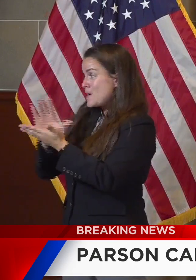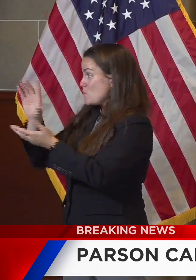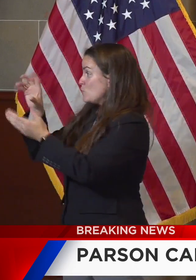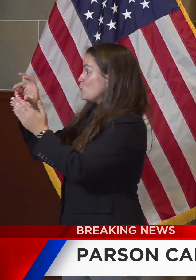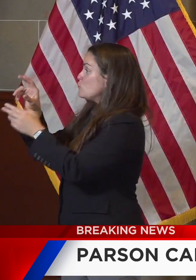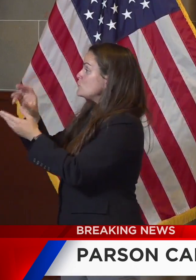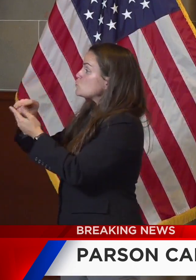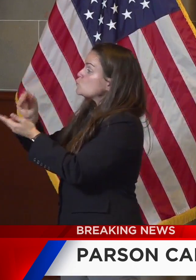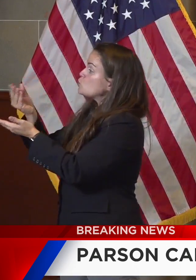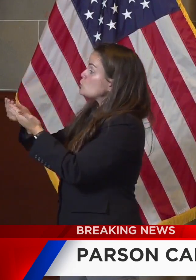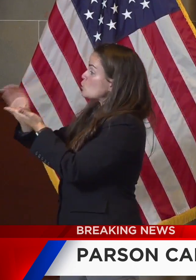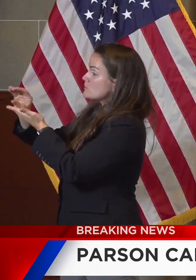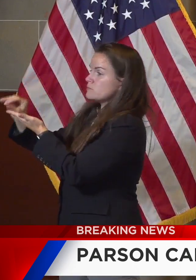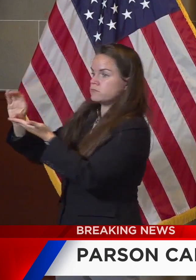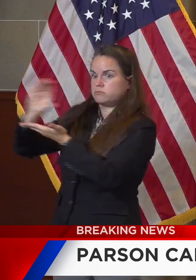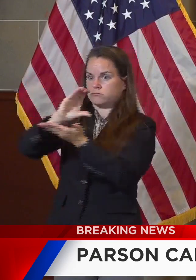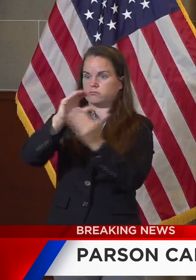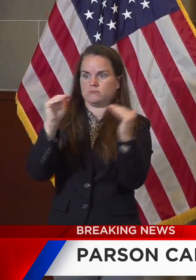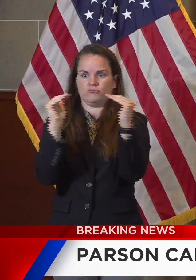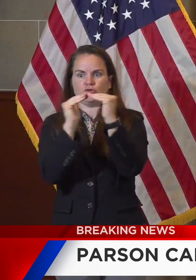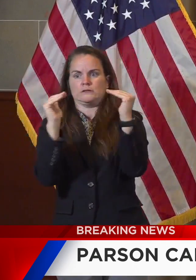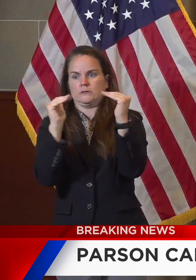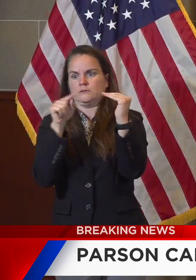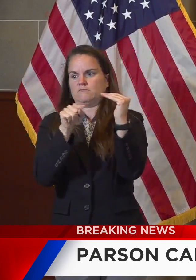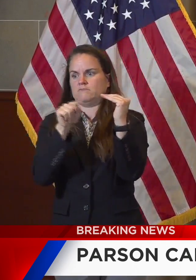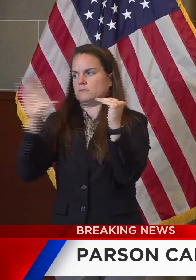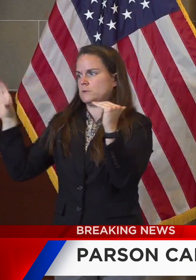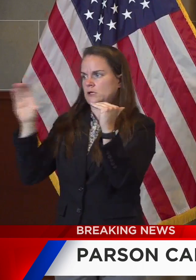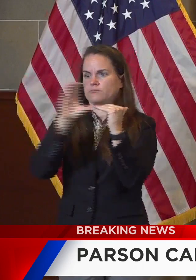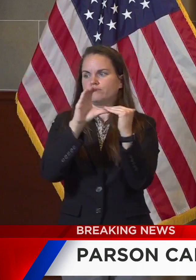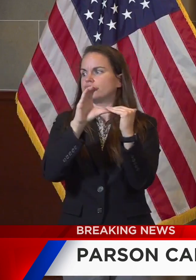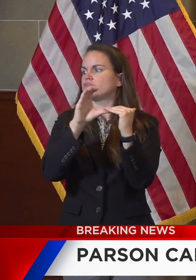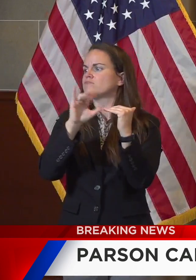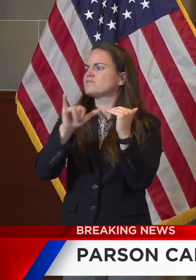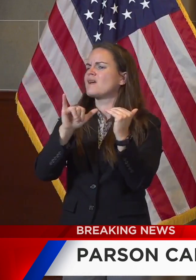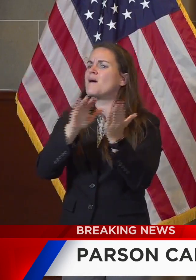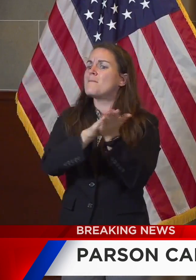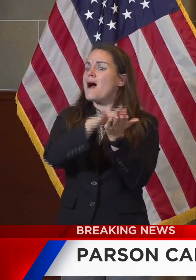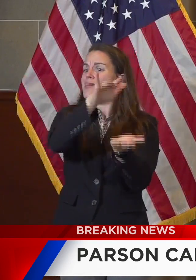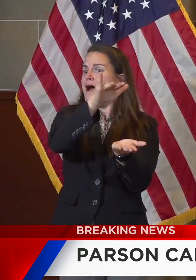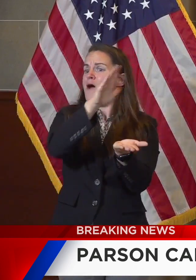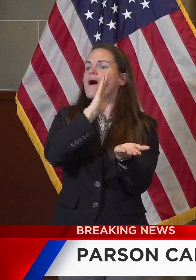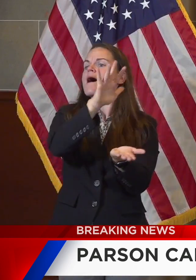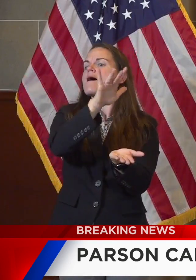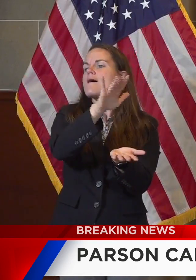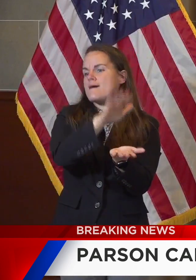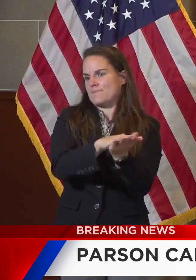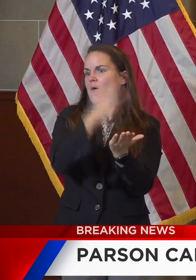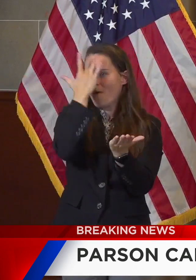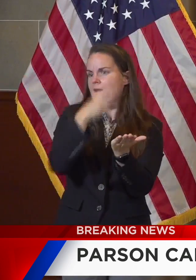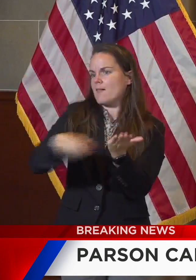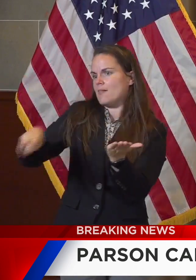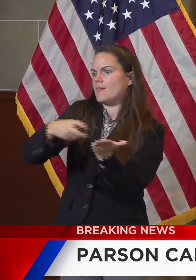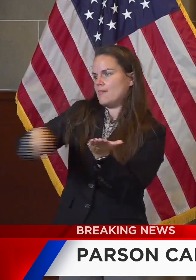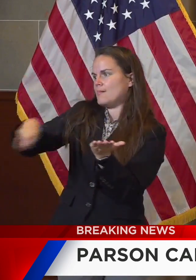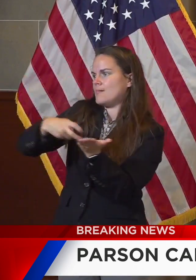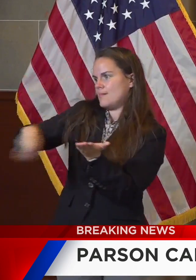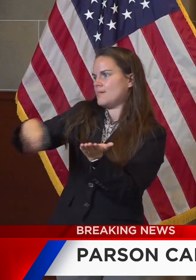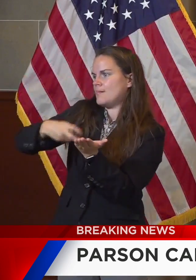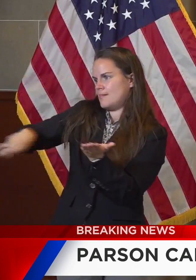justice like the growing backlog of homicide cases in St. Louis. At the end of the